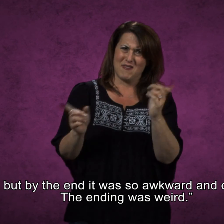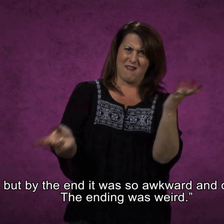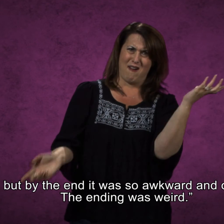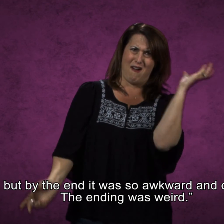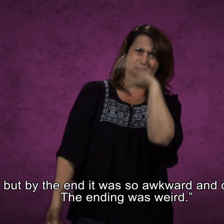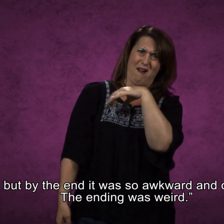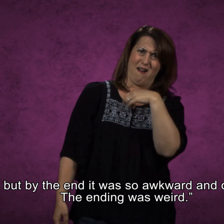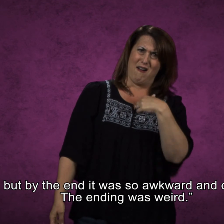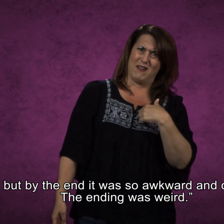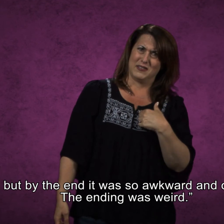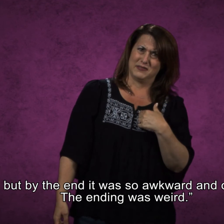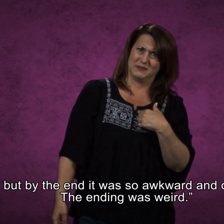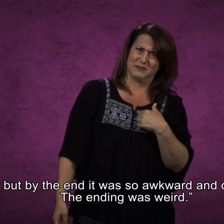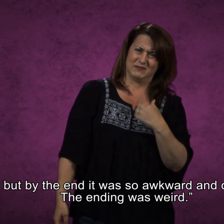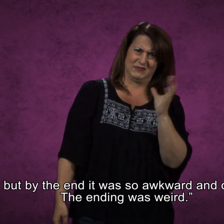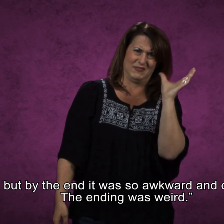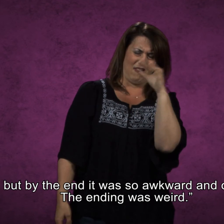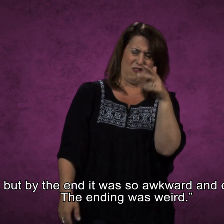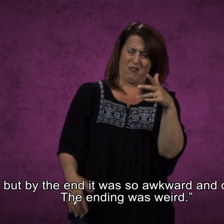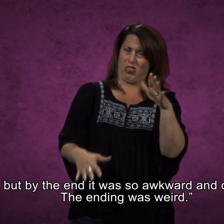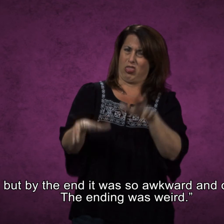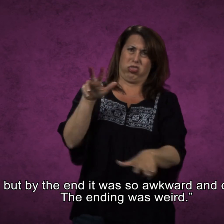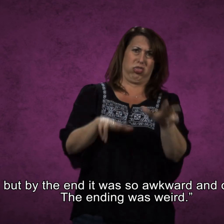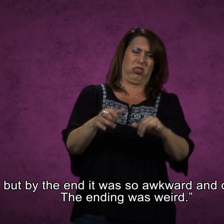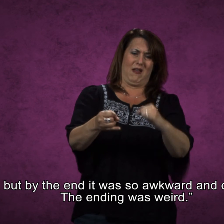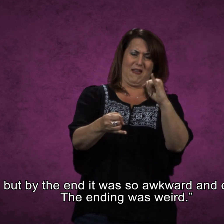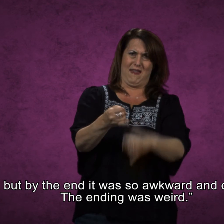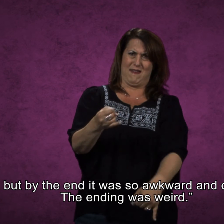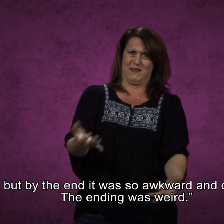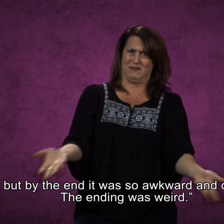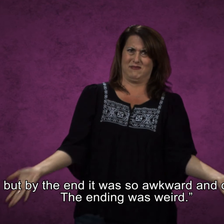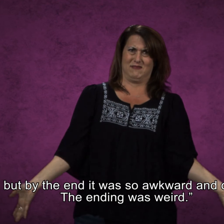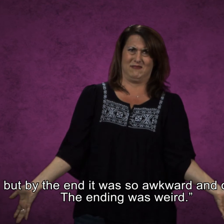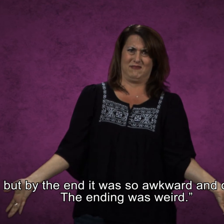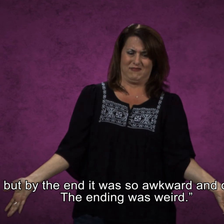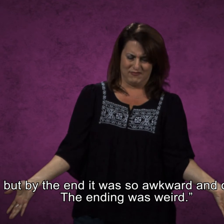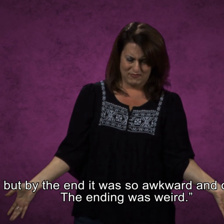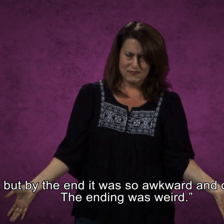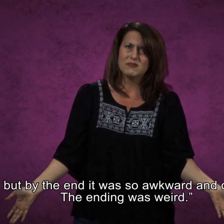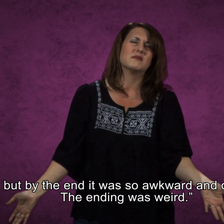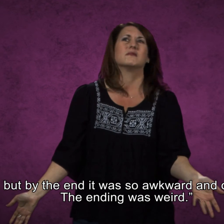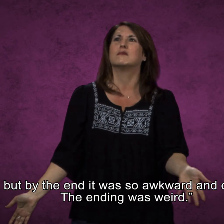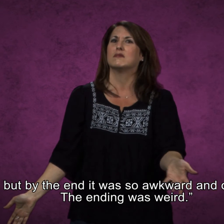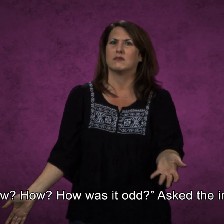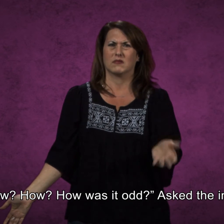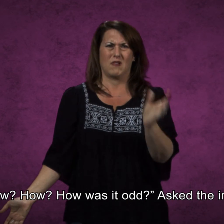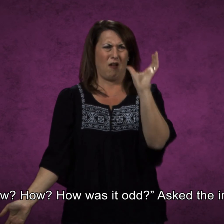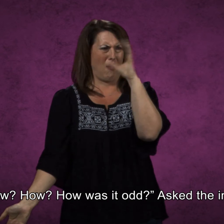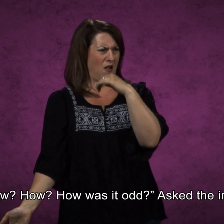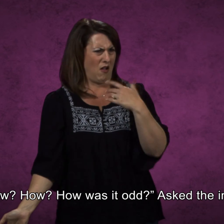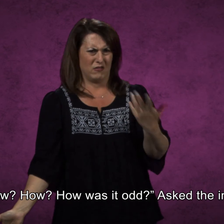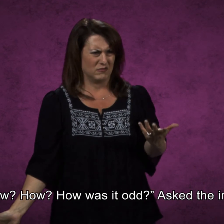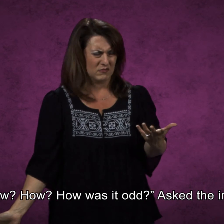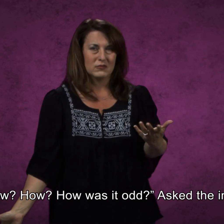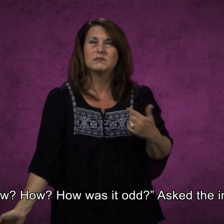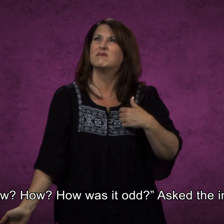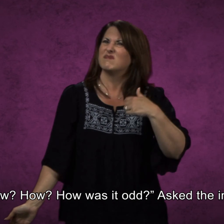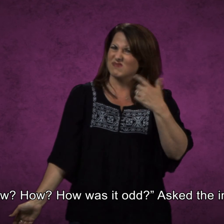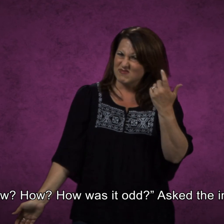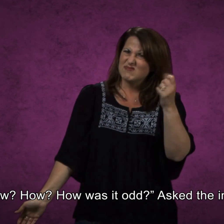But by the end, it was so awkward and odd. The ending was weird. How? How is it odd? Asked the